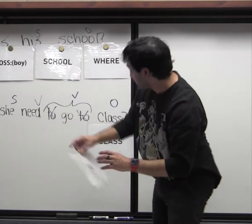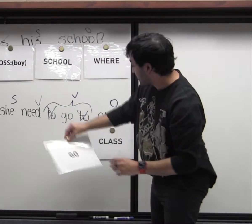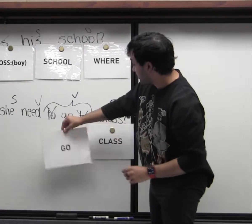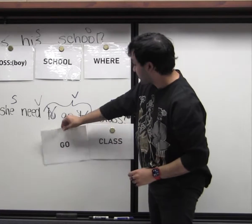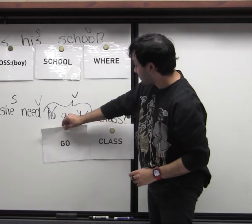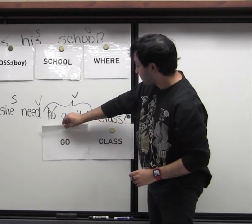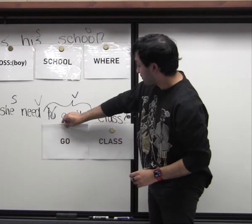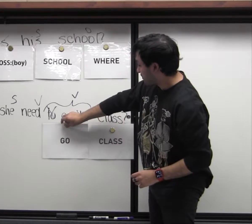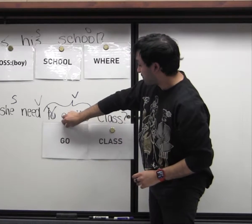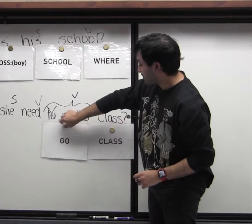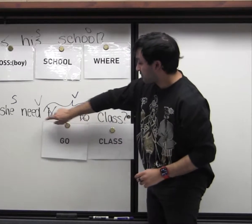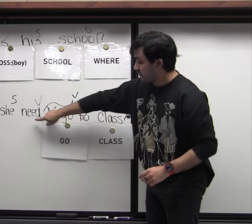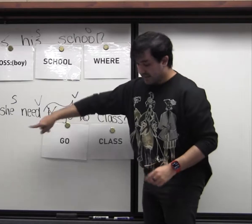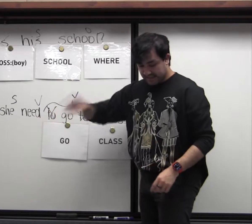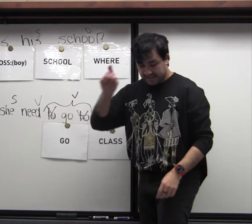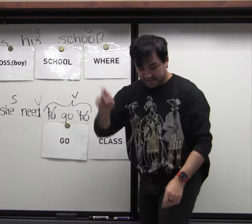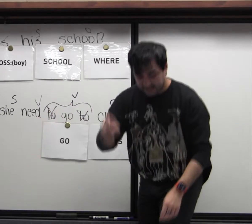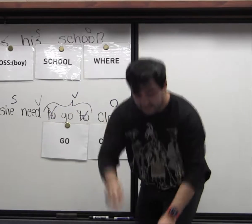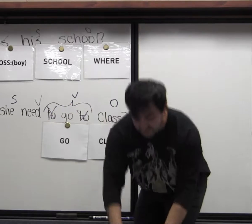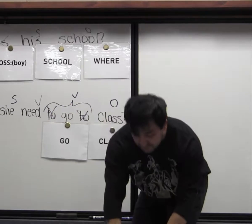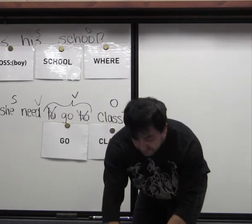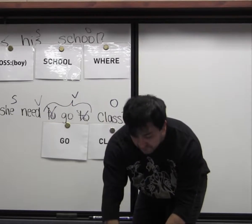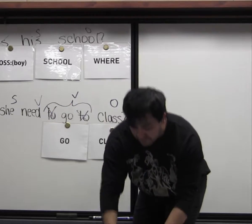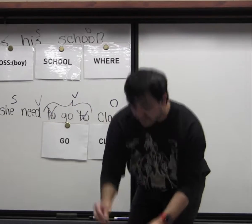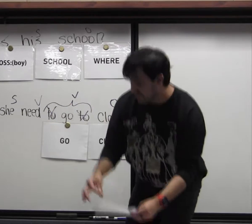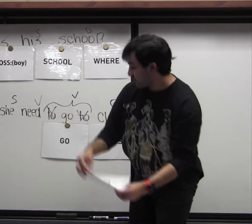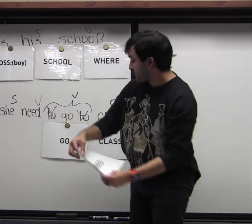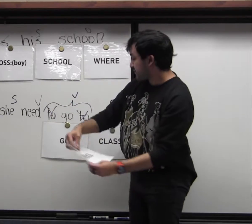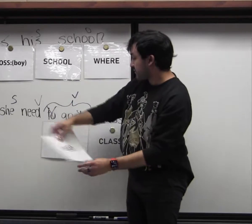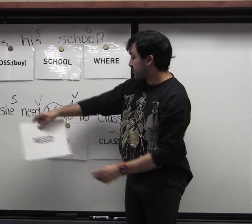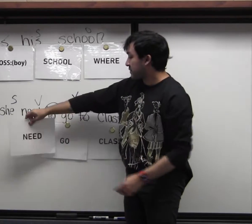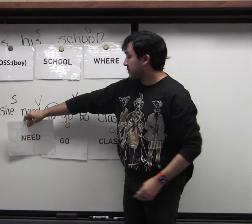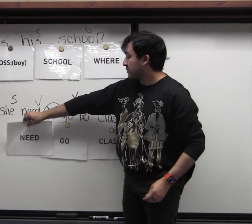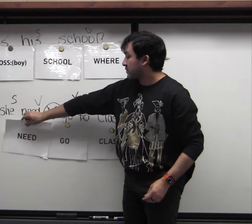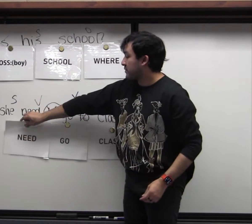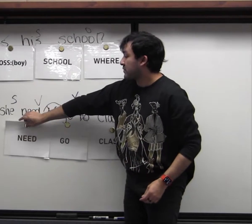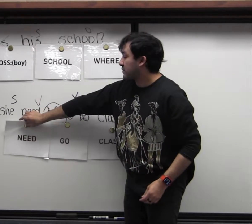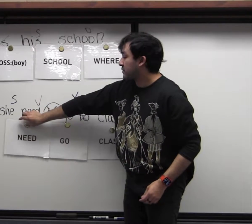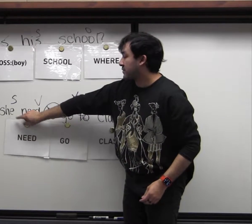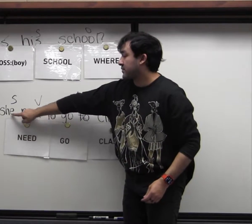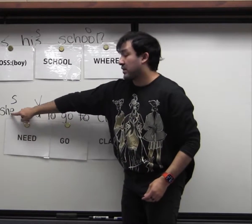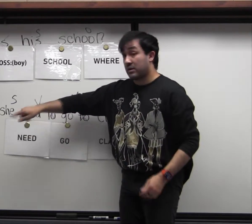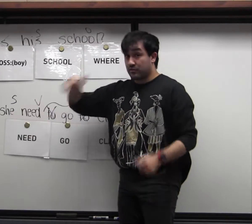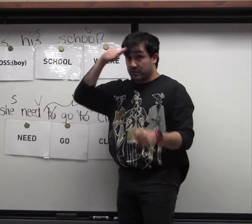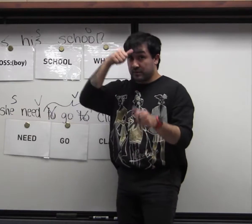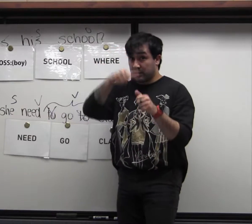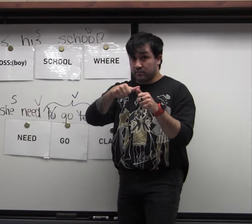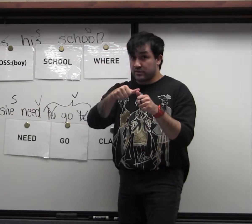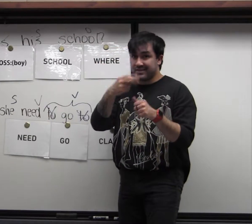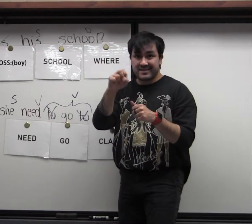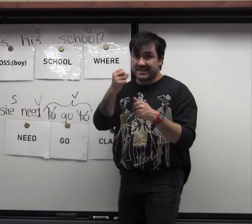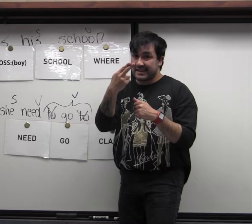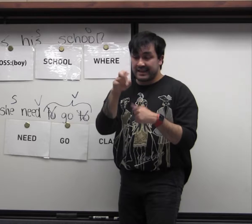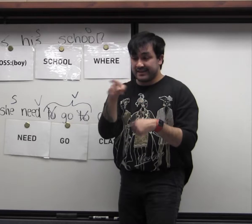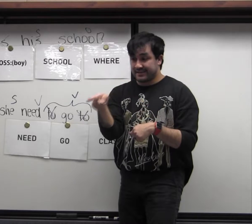see, everything is in capital letters in our gloss because we want to distinguish our English from our